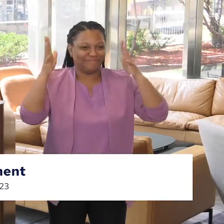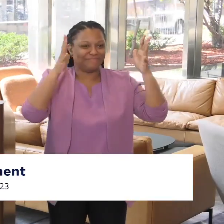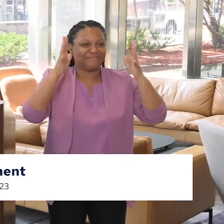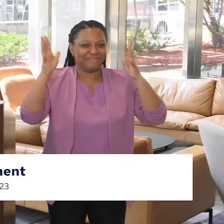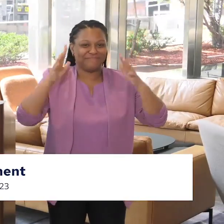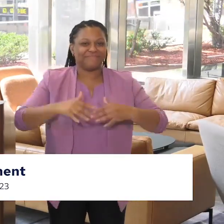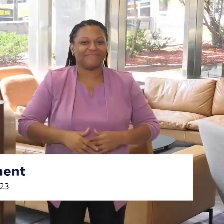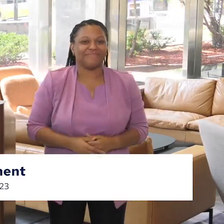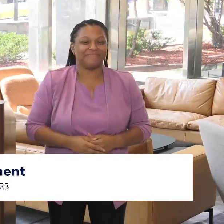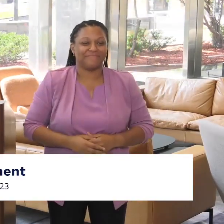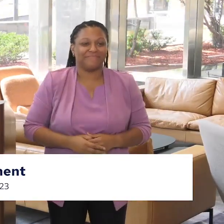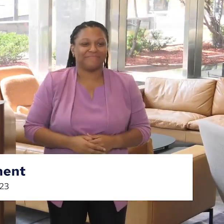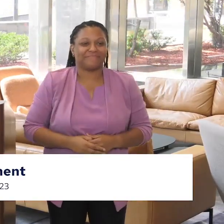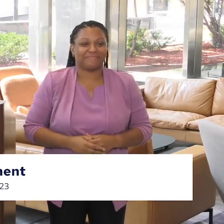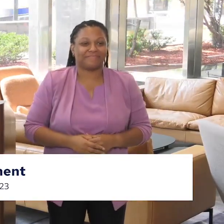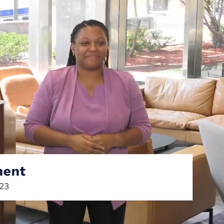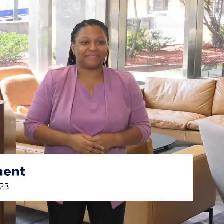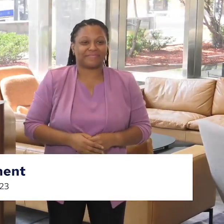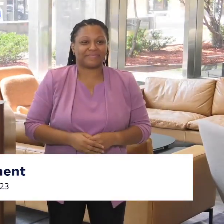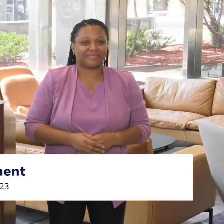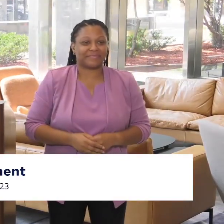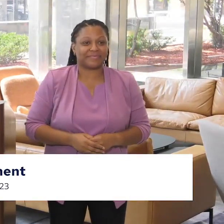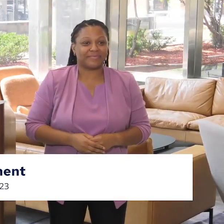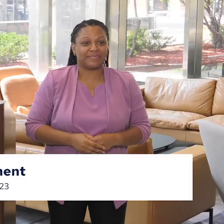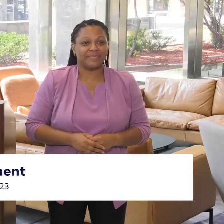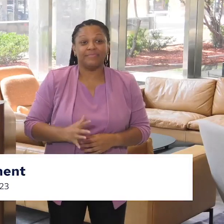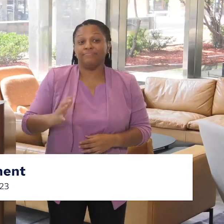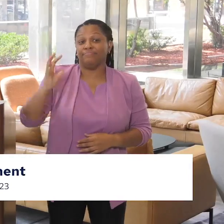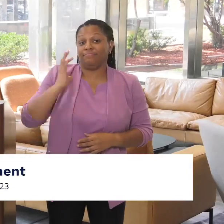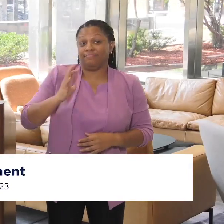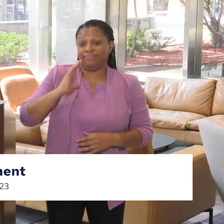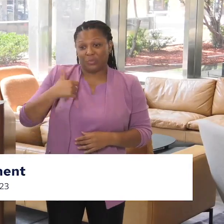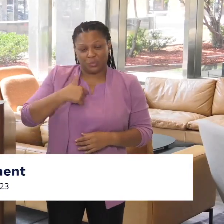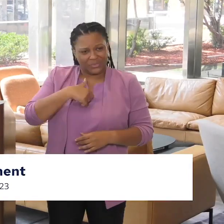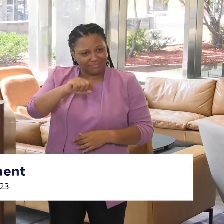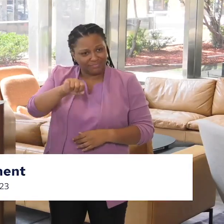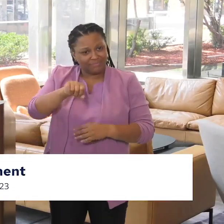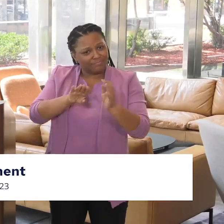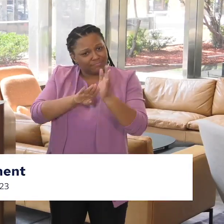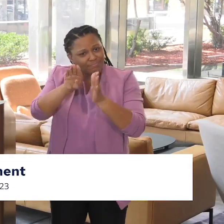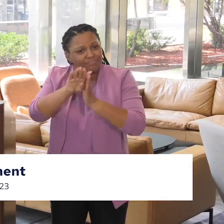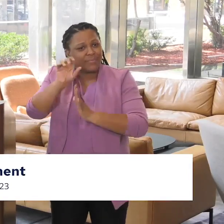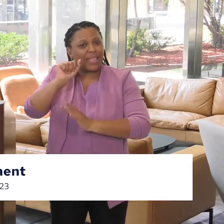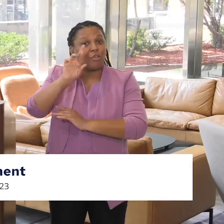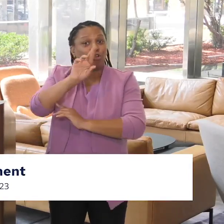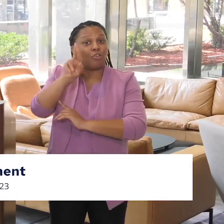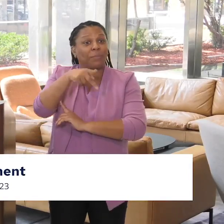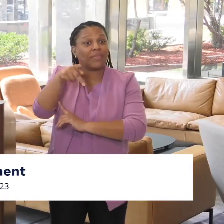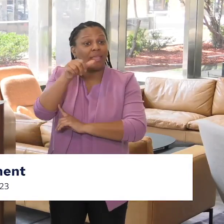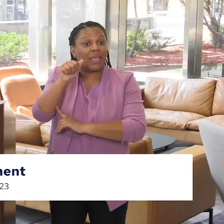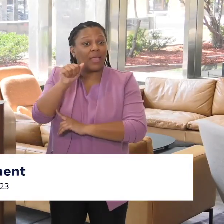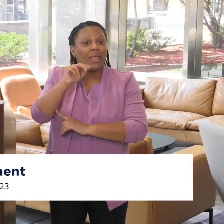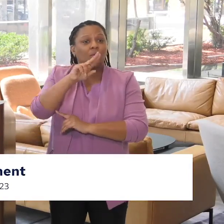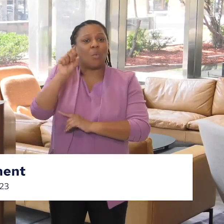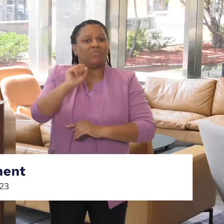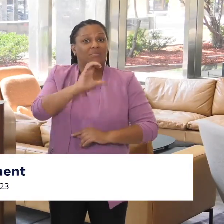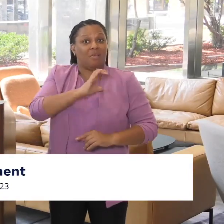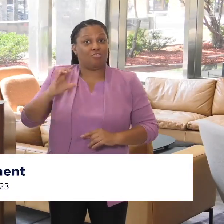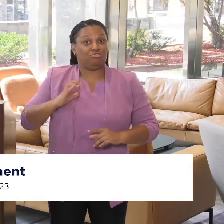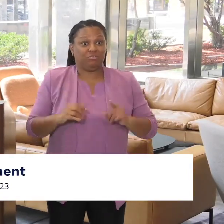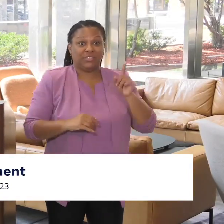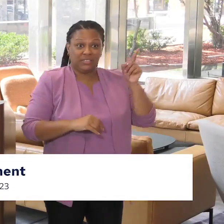When we started working on the American Rescue Plan in Congress, everybody was worried about